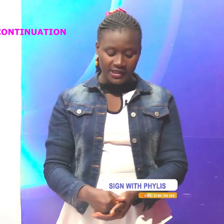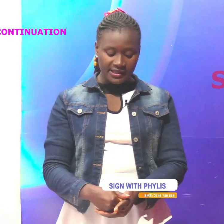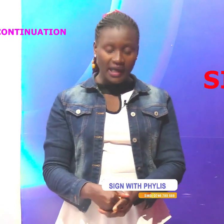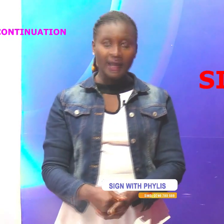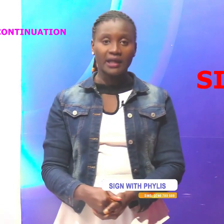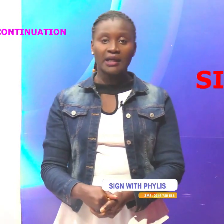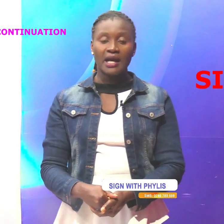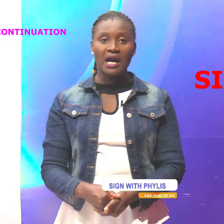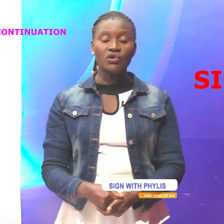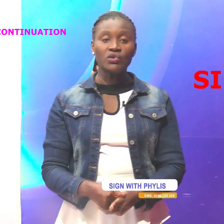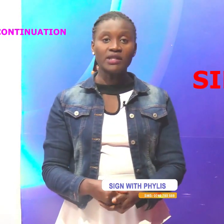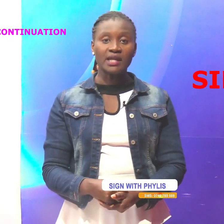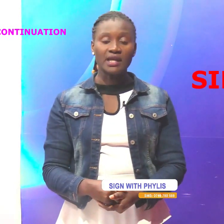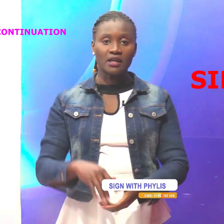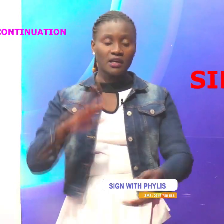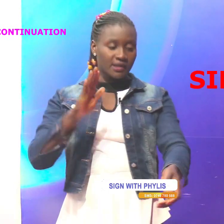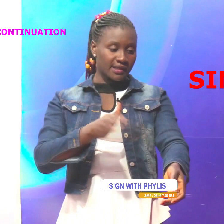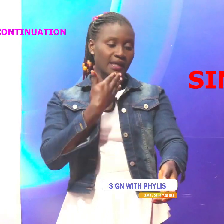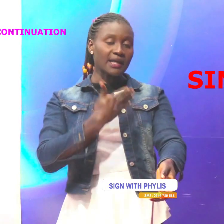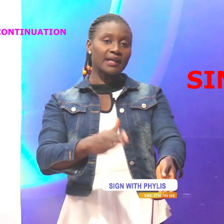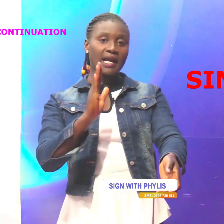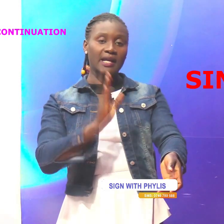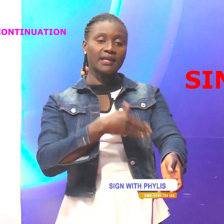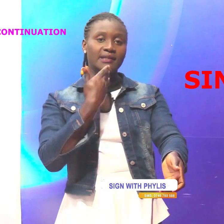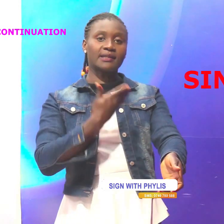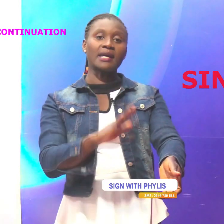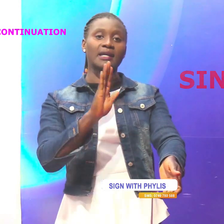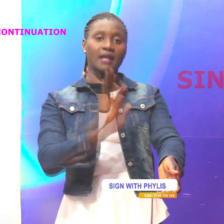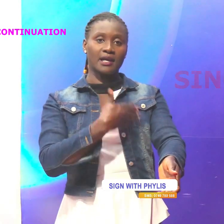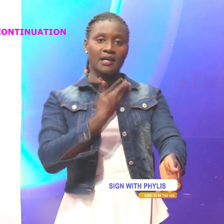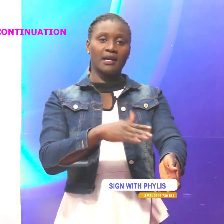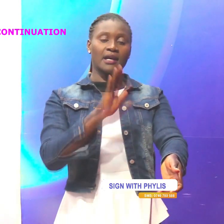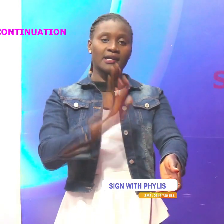sing. How do we sing? Sing like this. Sing.